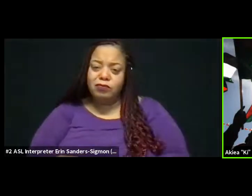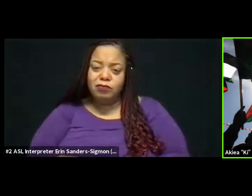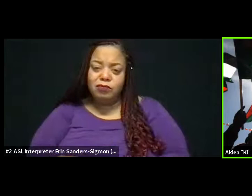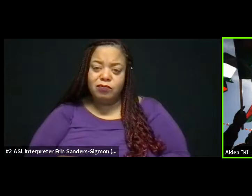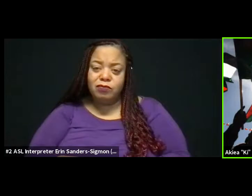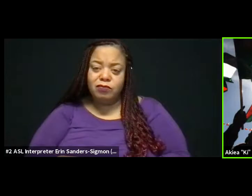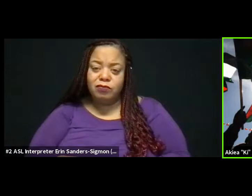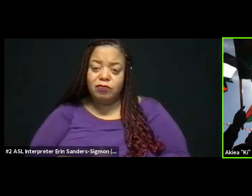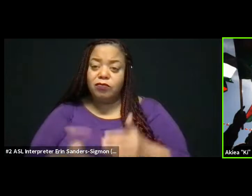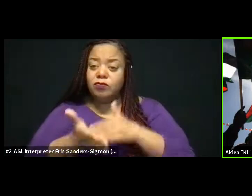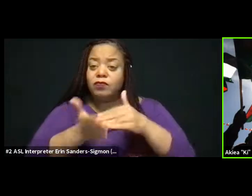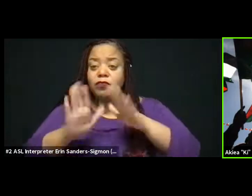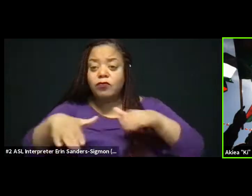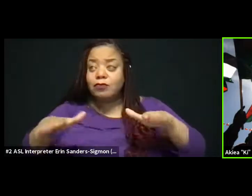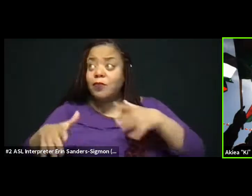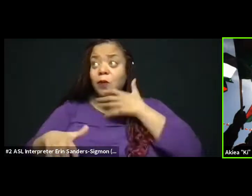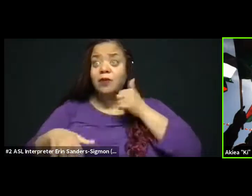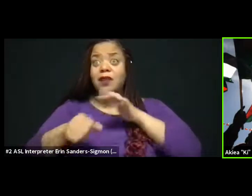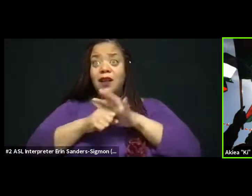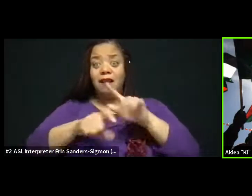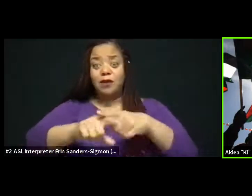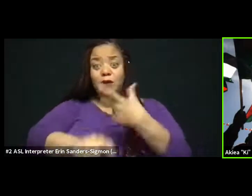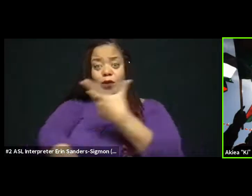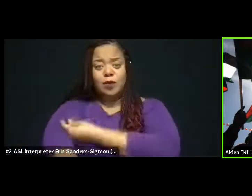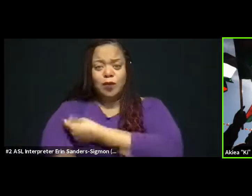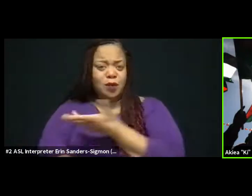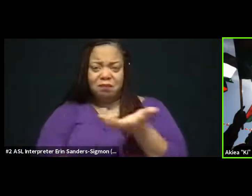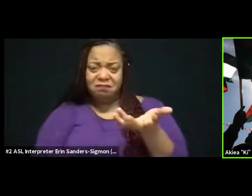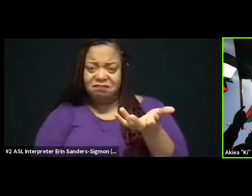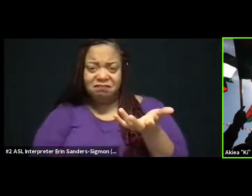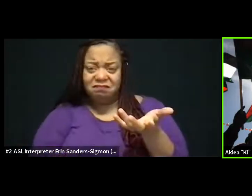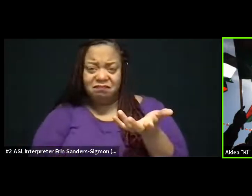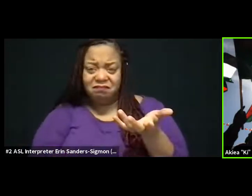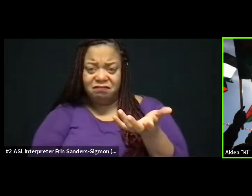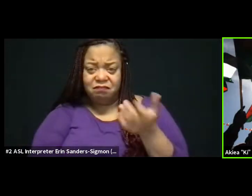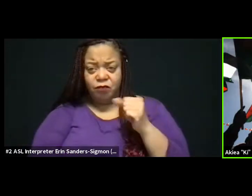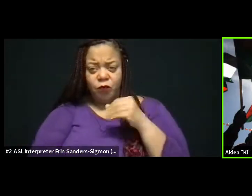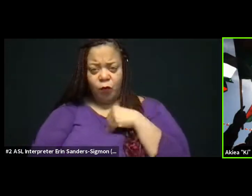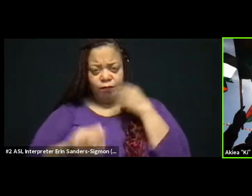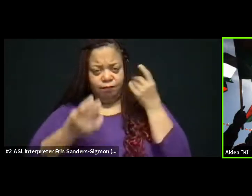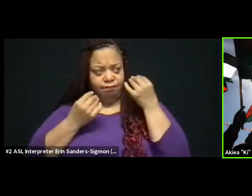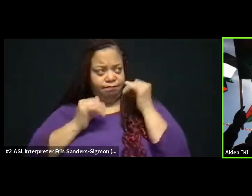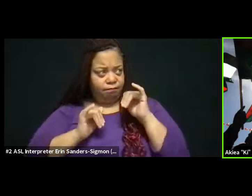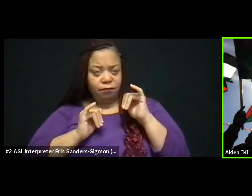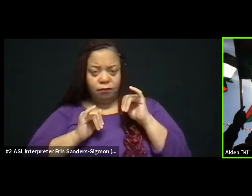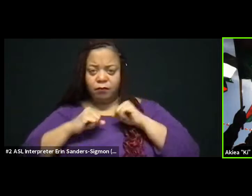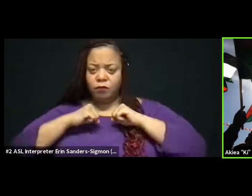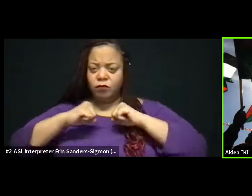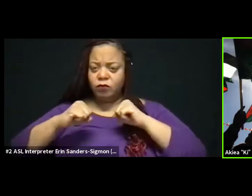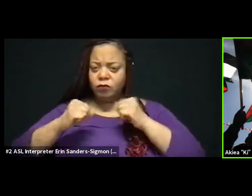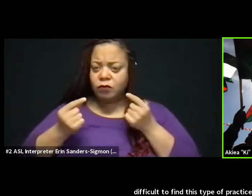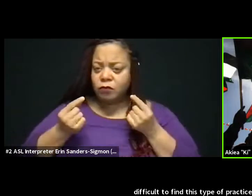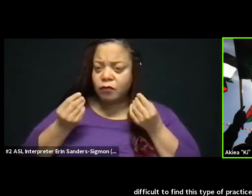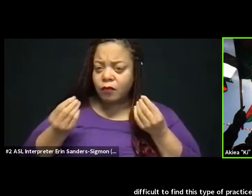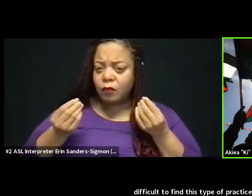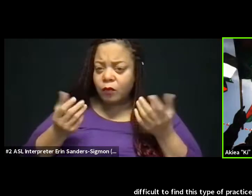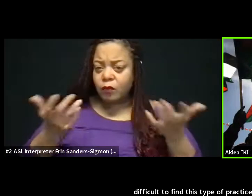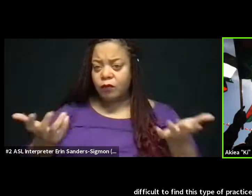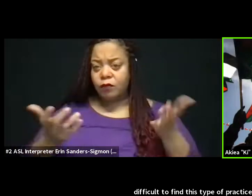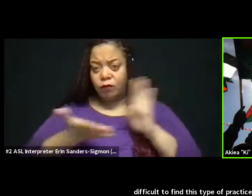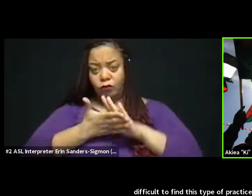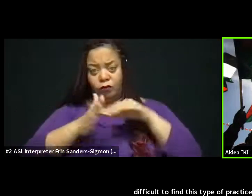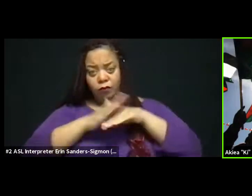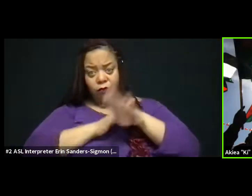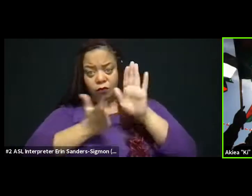state. And so what I tend to think about is as soon as children enter the school system, they are